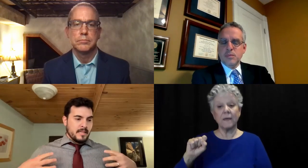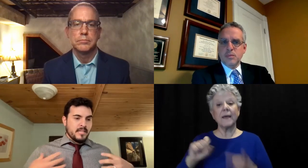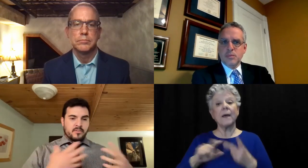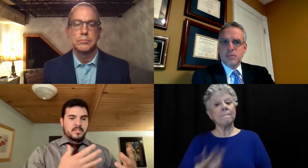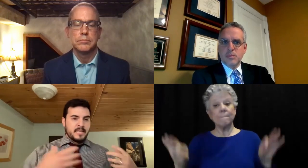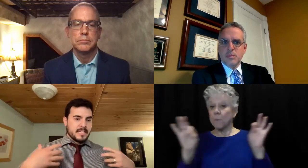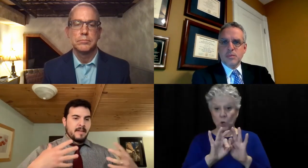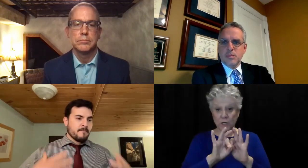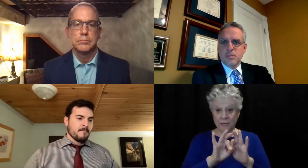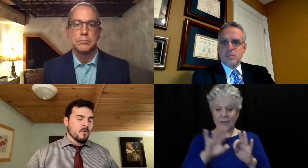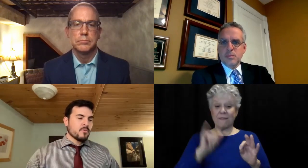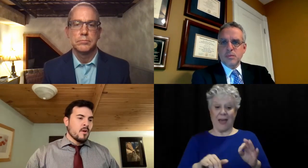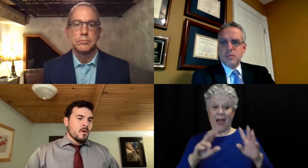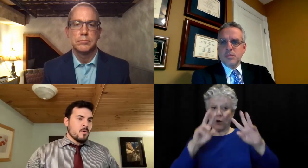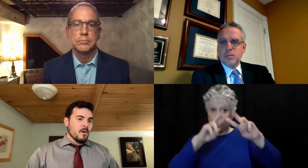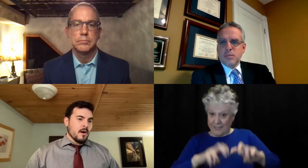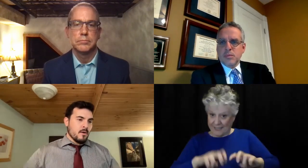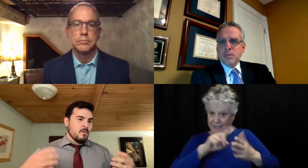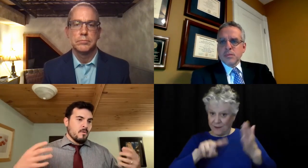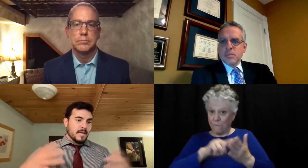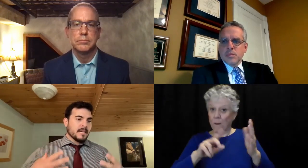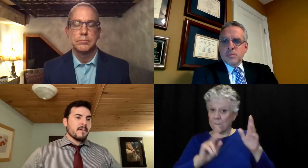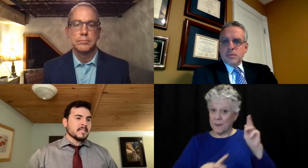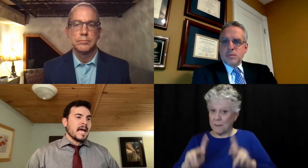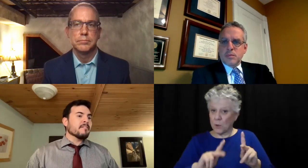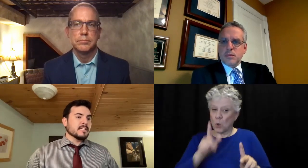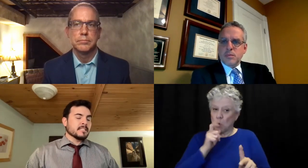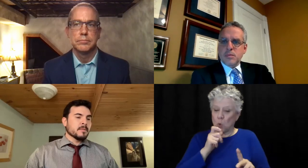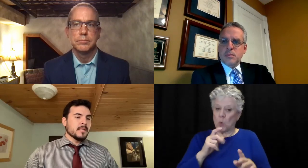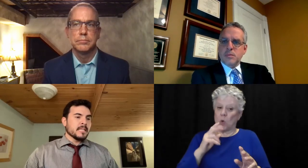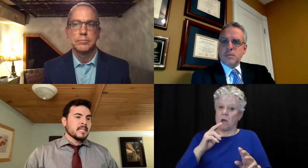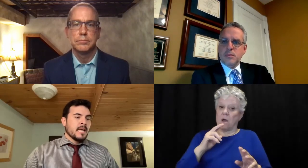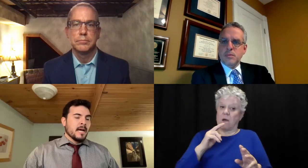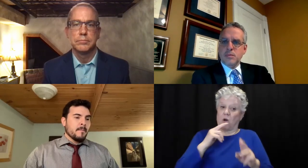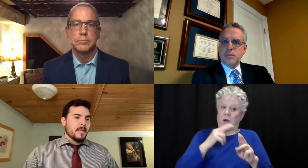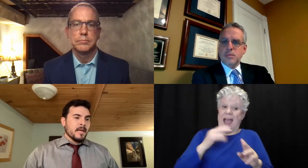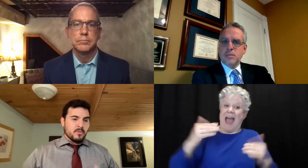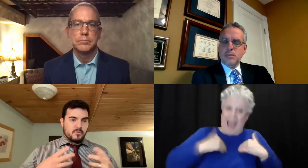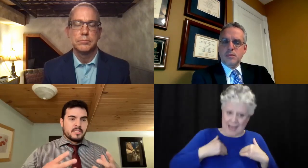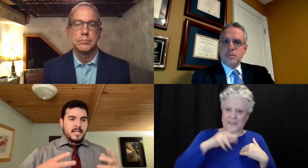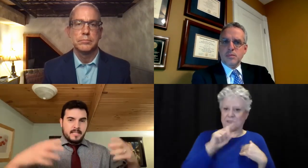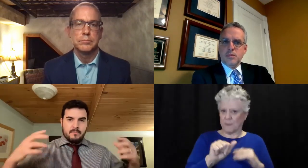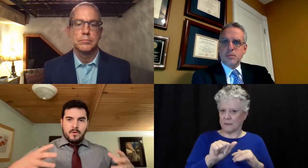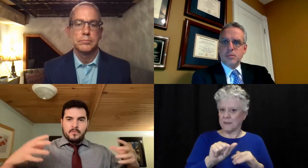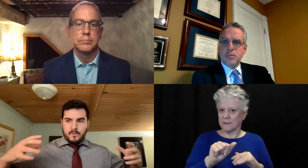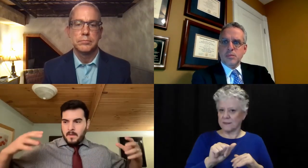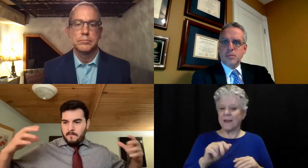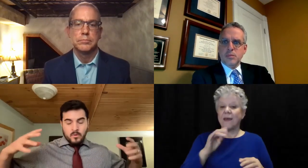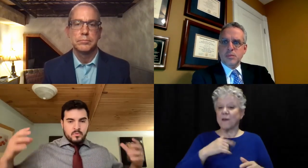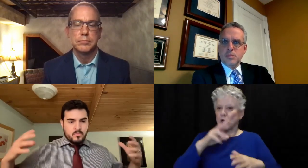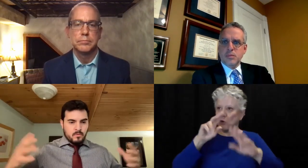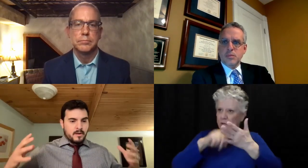is that, like, these are critiques that came from folks who identified as having disabilities. It was a critique that arose